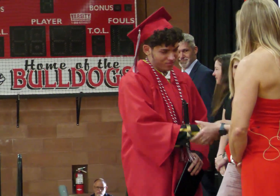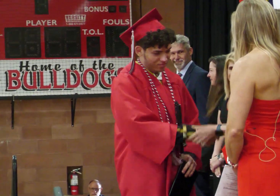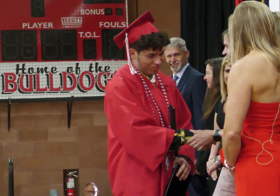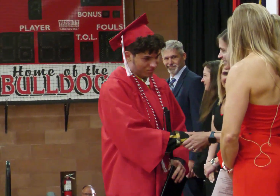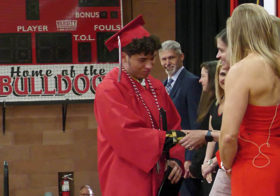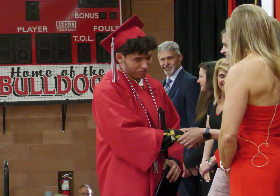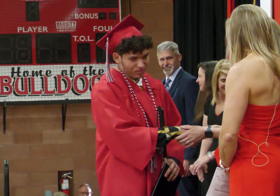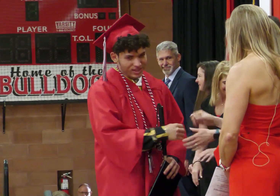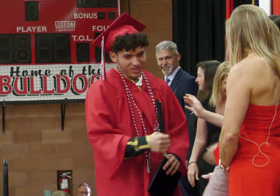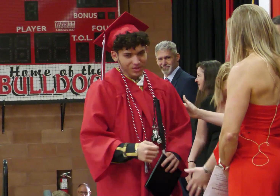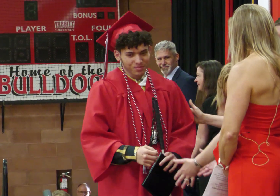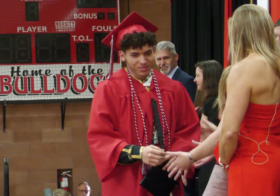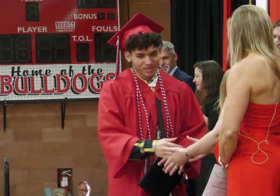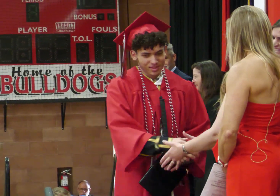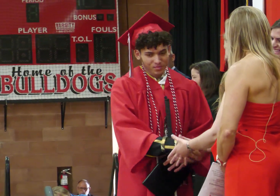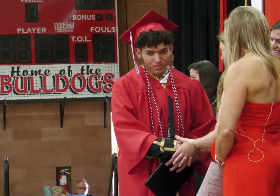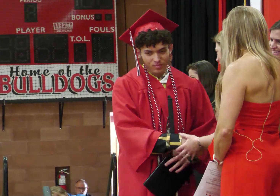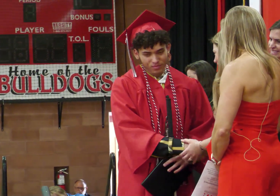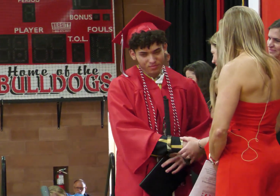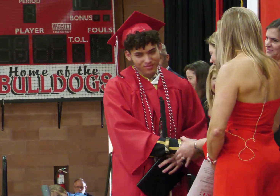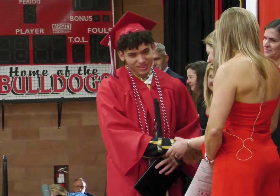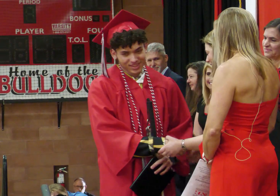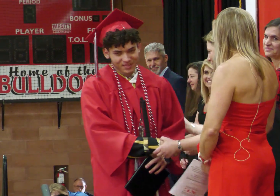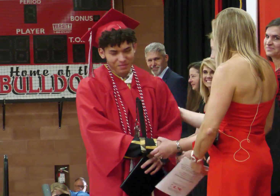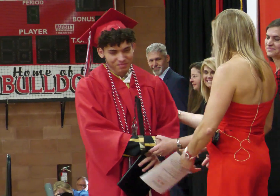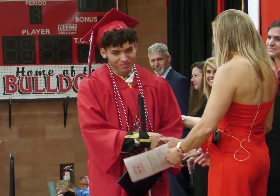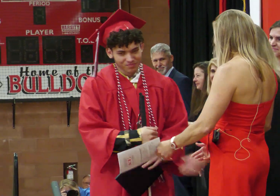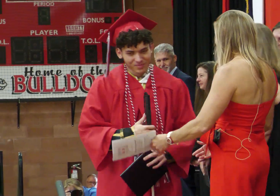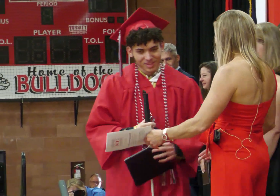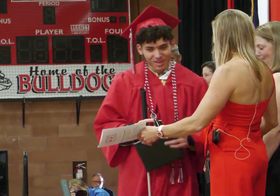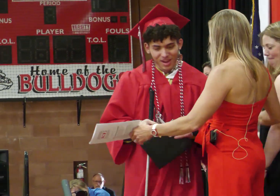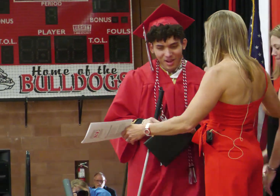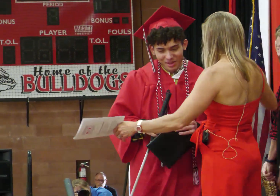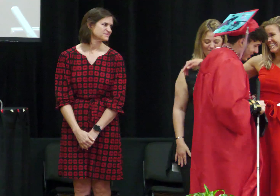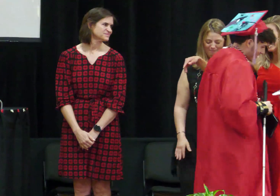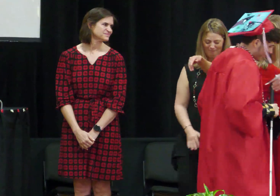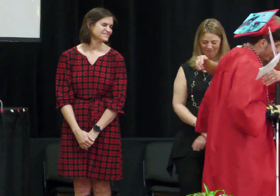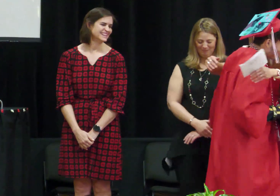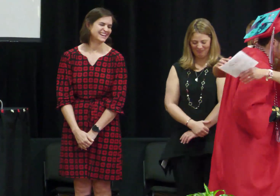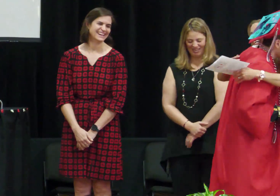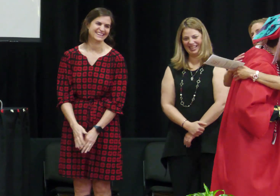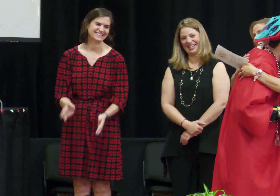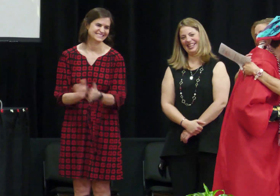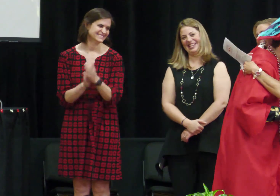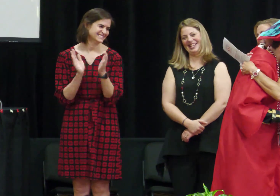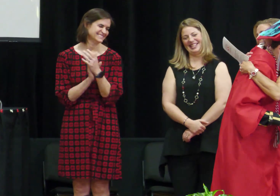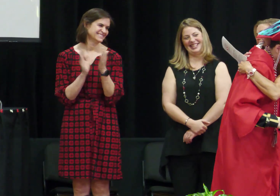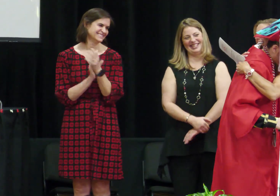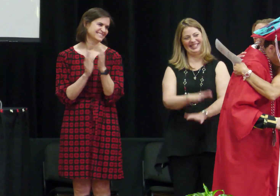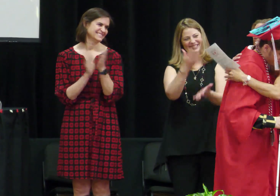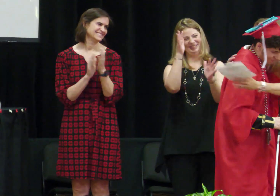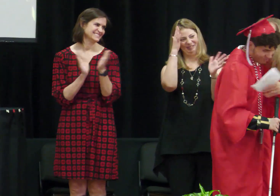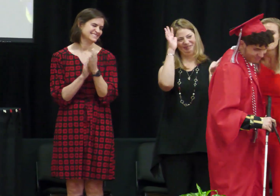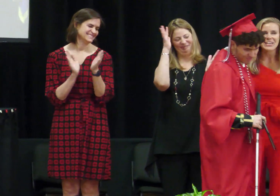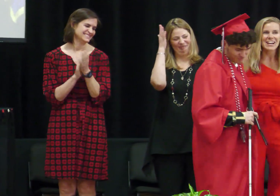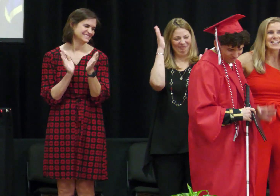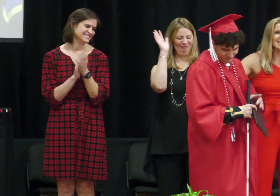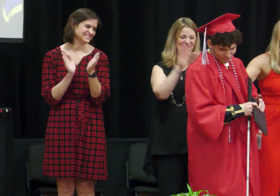her hand. Then Miss Kristen Huddleston's, and then here I am. Oh my gosh. He's giving me a big hug, and he's